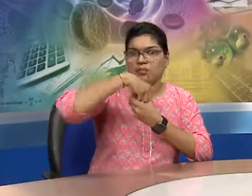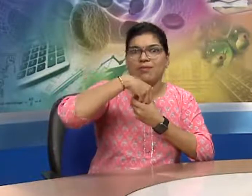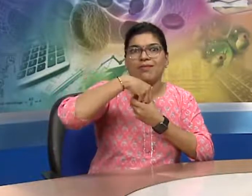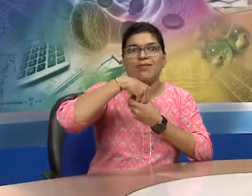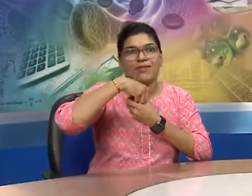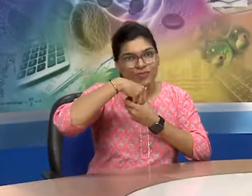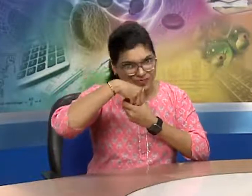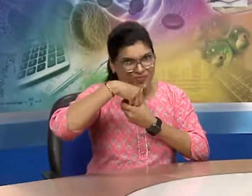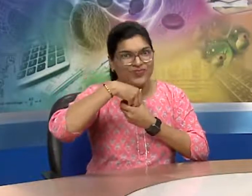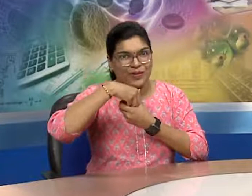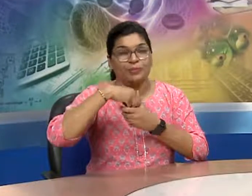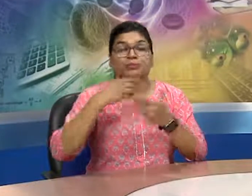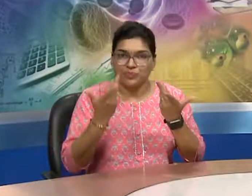levels.